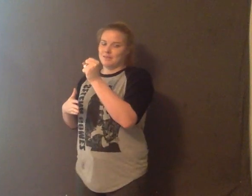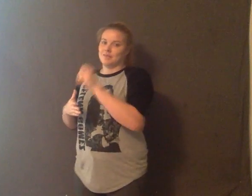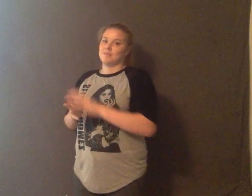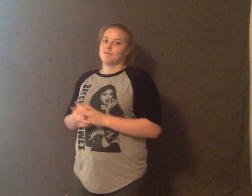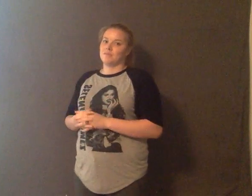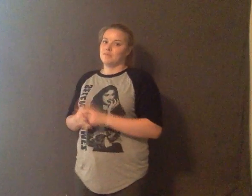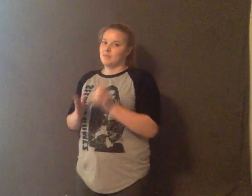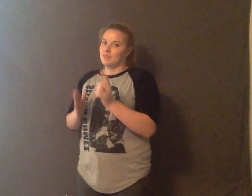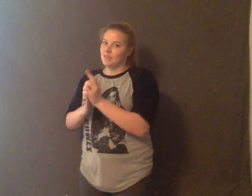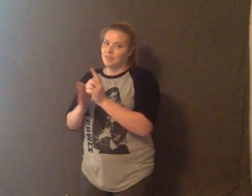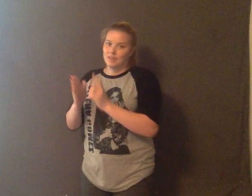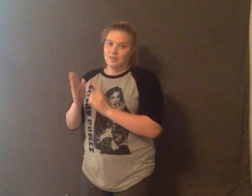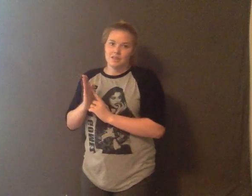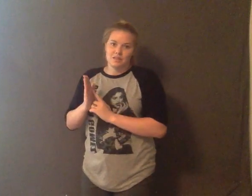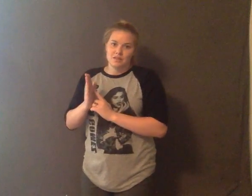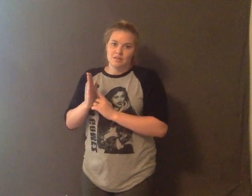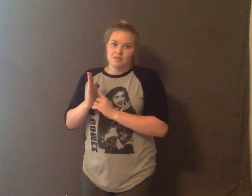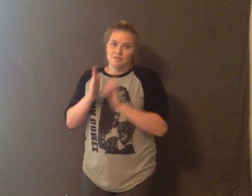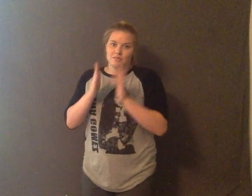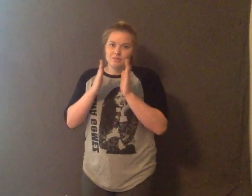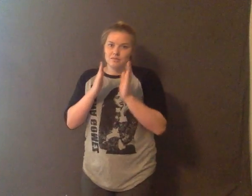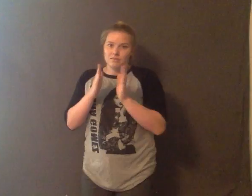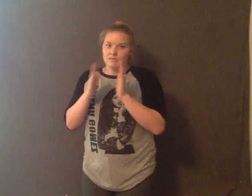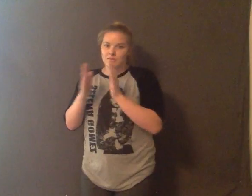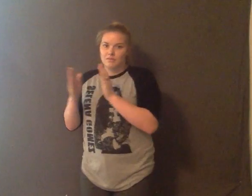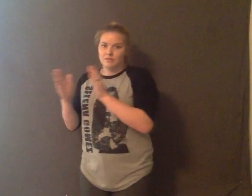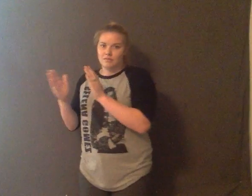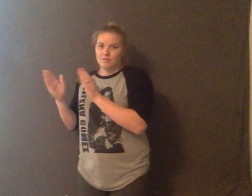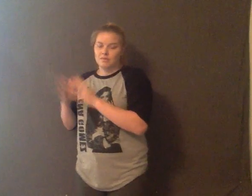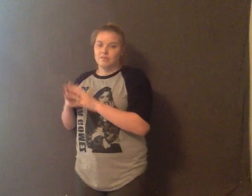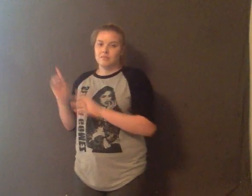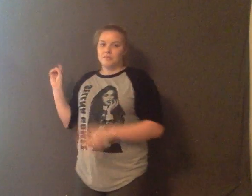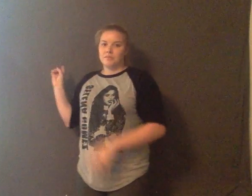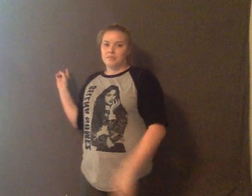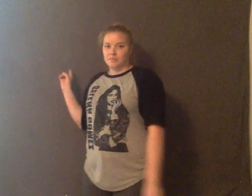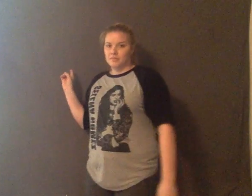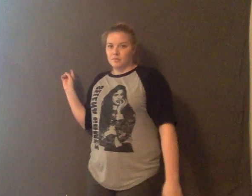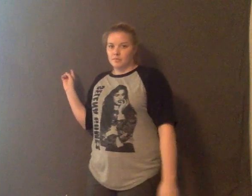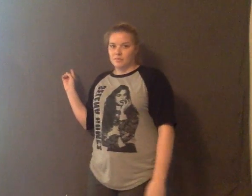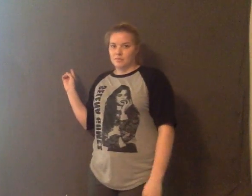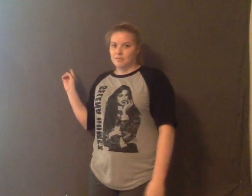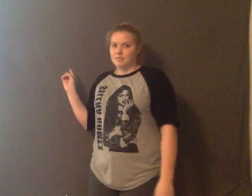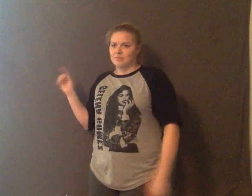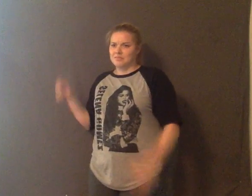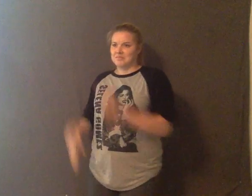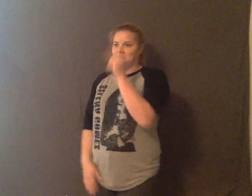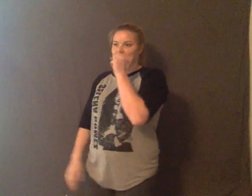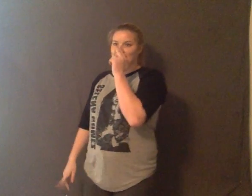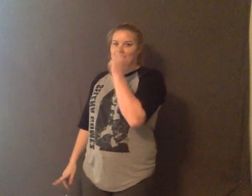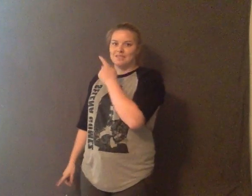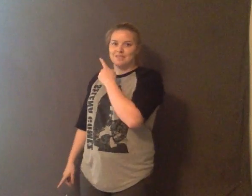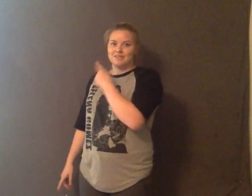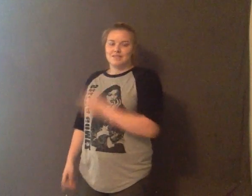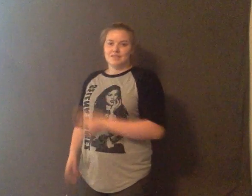laws are based on a model template called the Common Sense Consumption Act is actually ironic, because what they're saying is, you, the